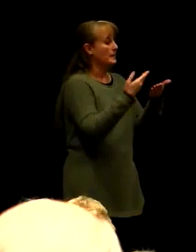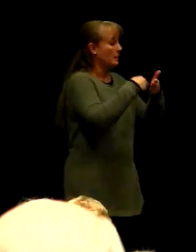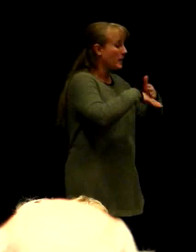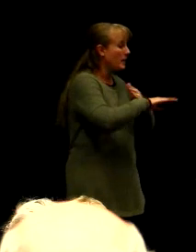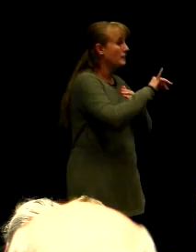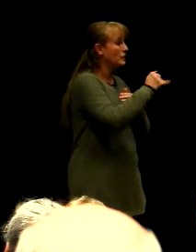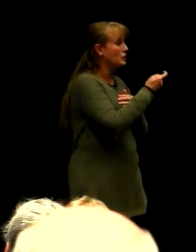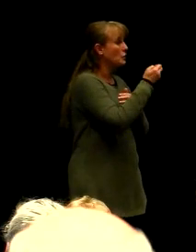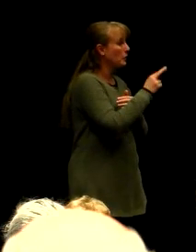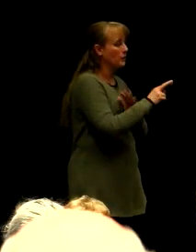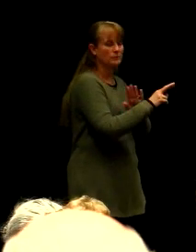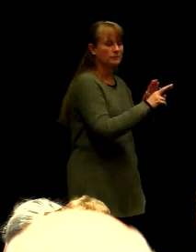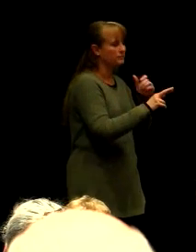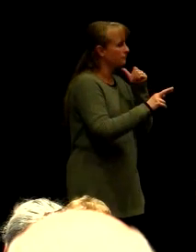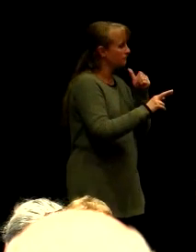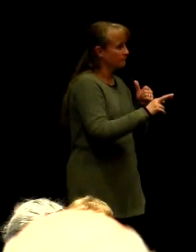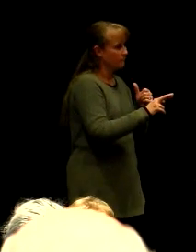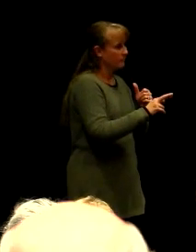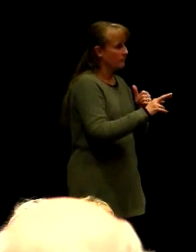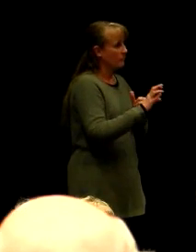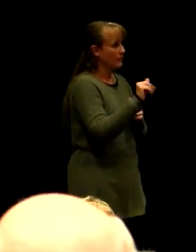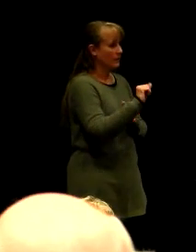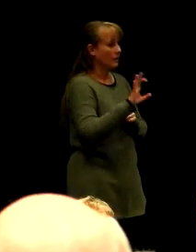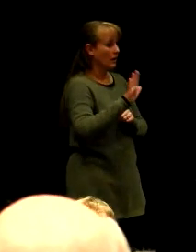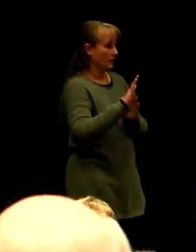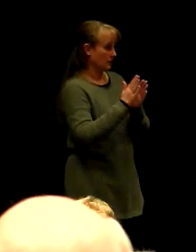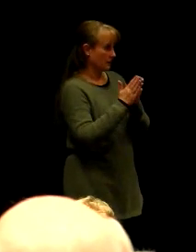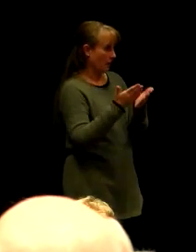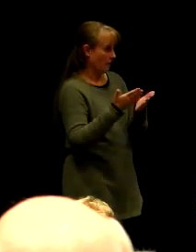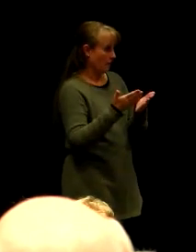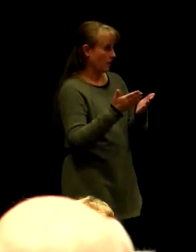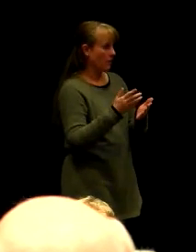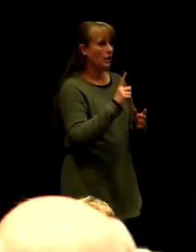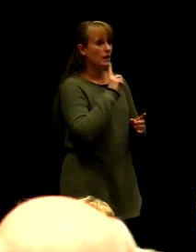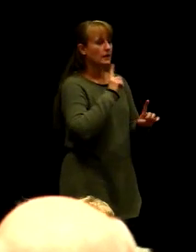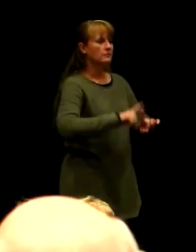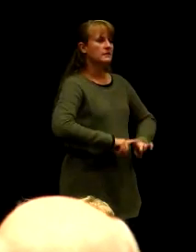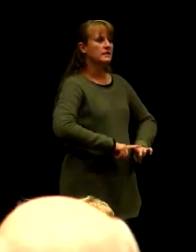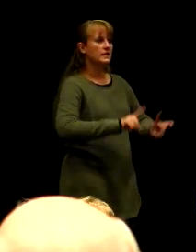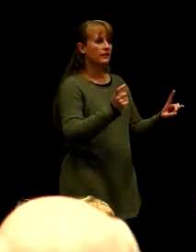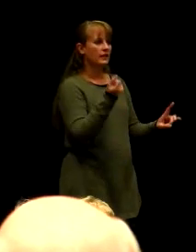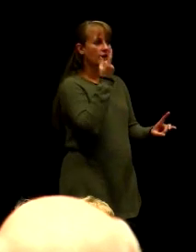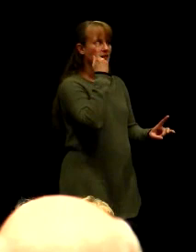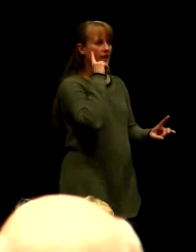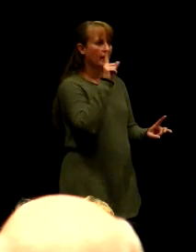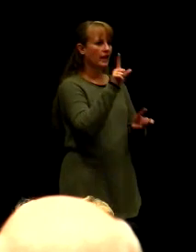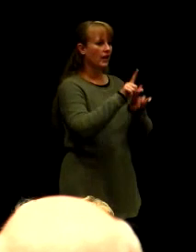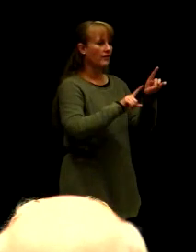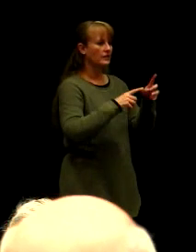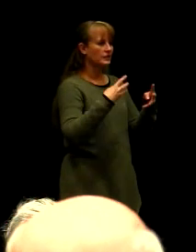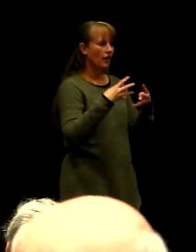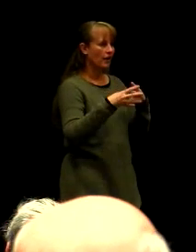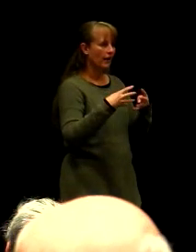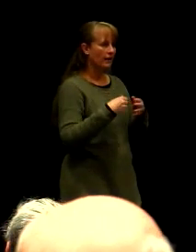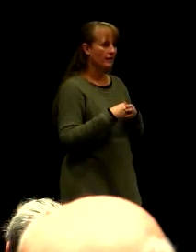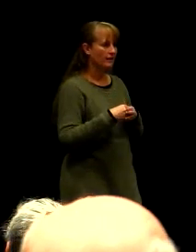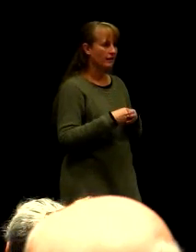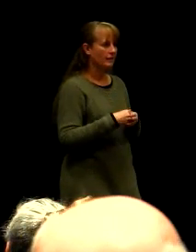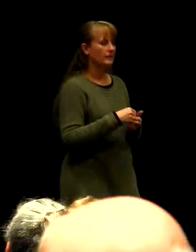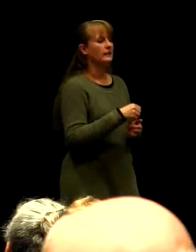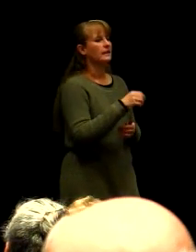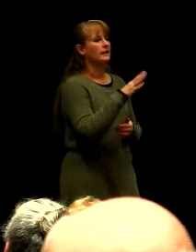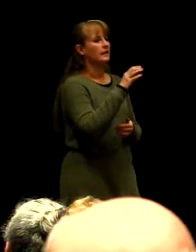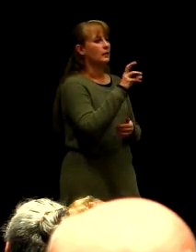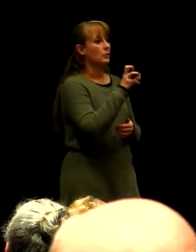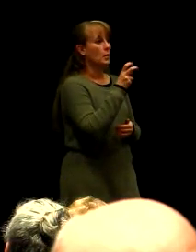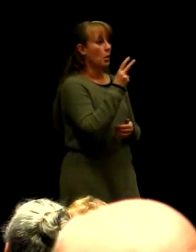case at all. And in Clark's novel, it's a very different handling of the Stargate. Bowman goes